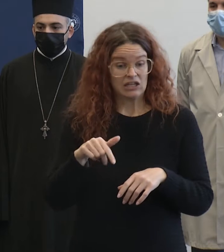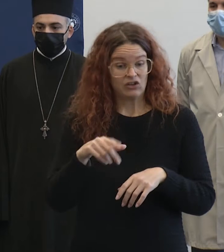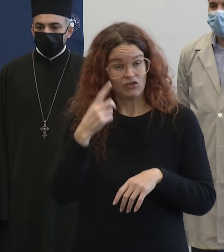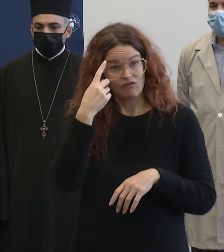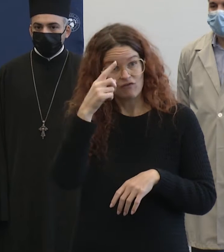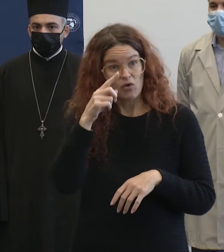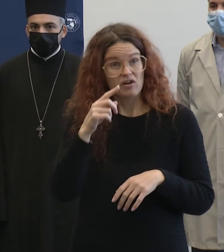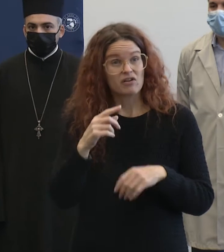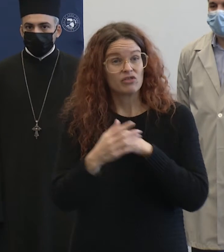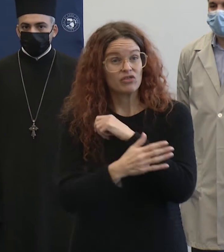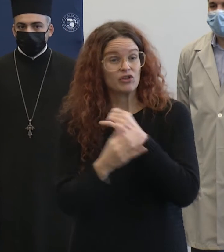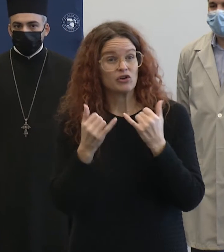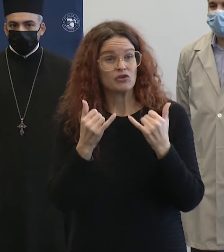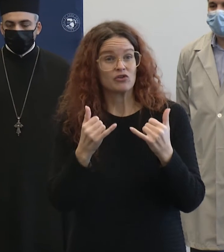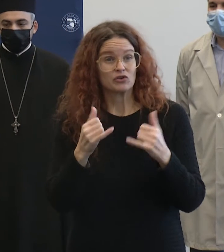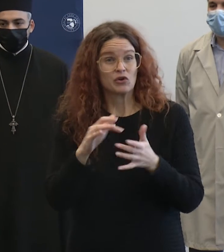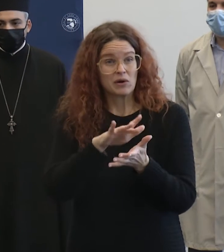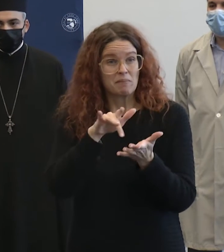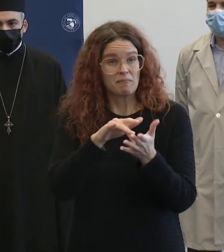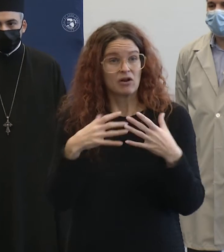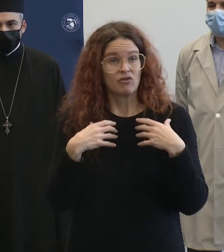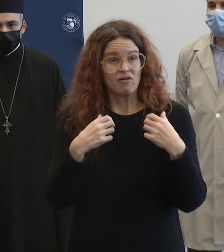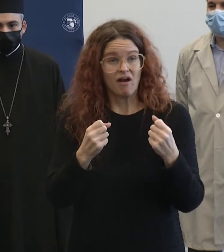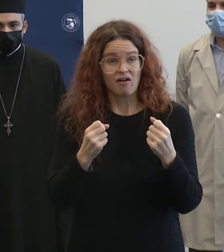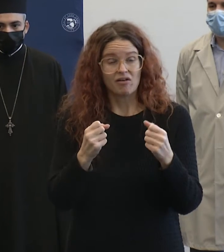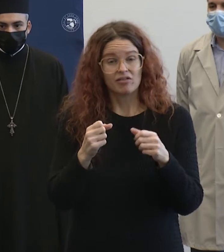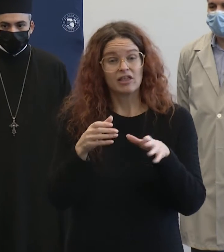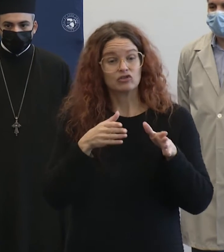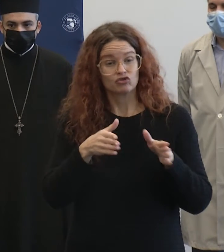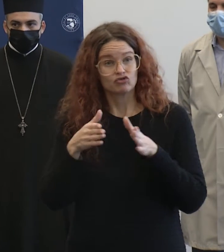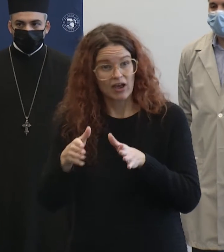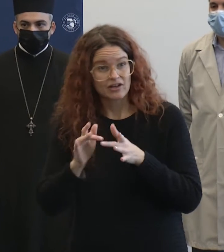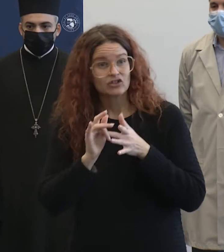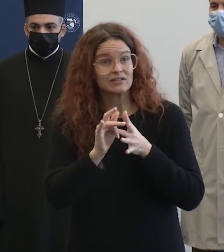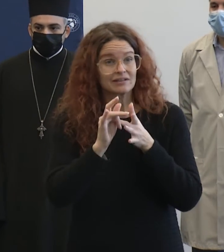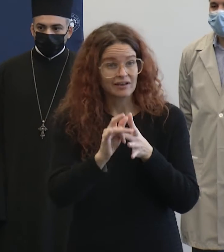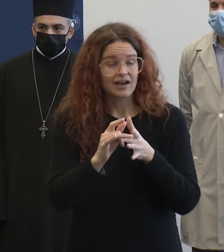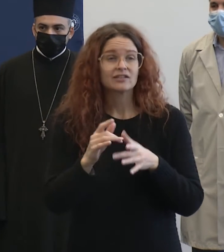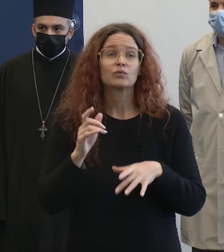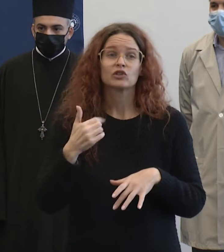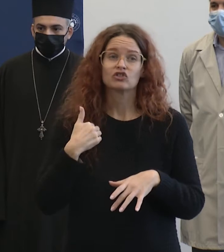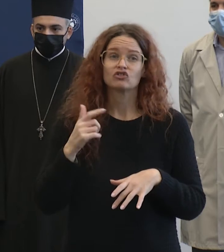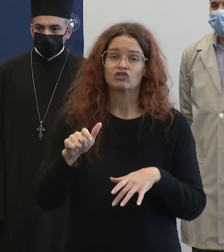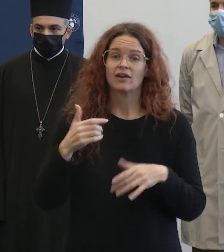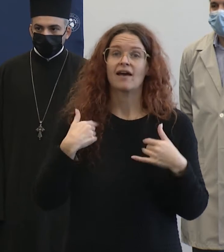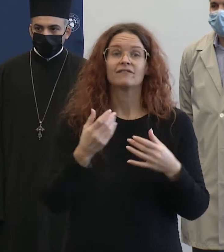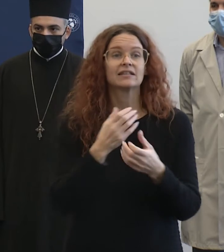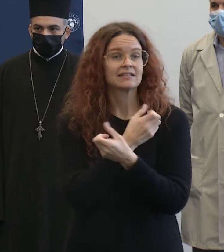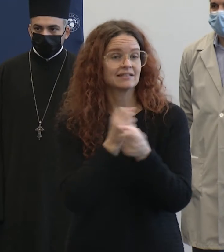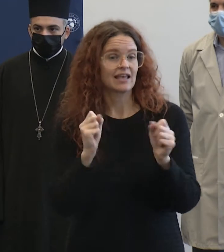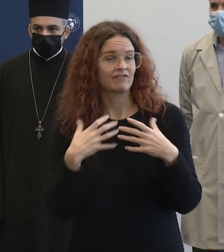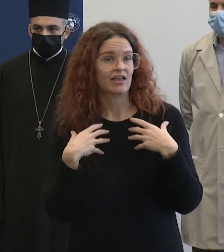current public health mitigation strategies and guidance, we should all have safe and healthy holidays. Thank you very